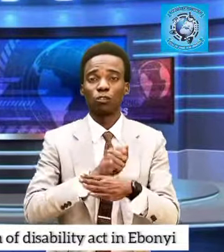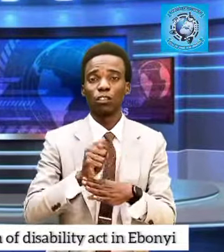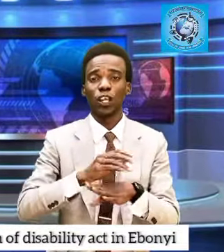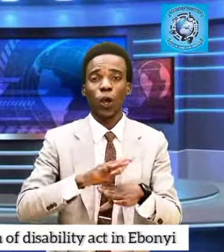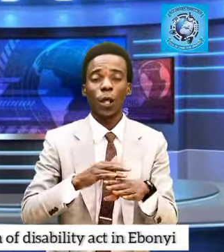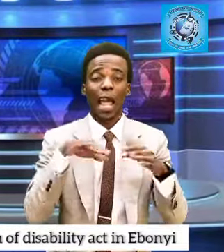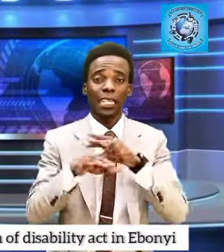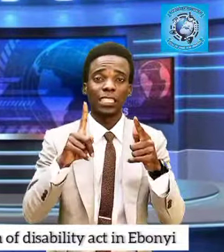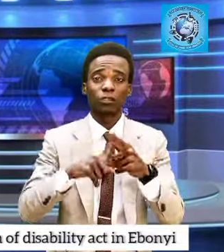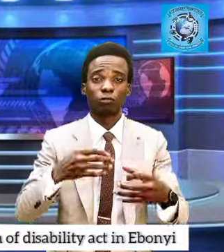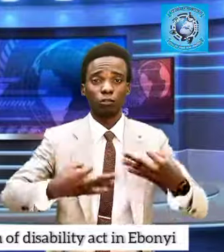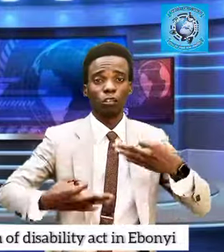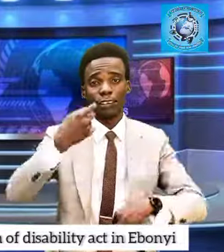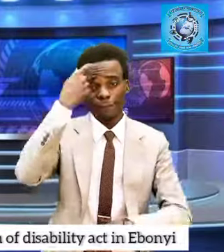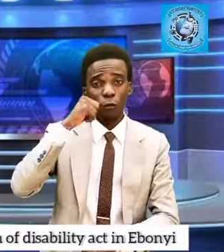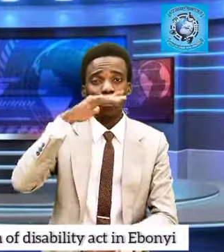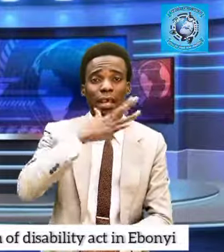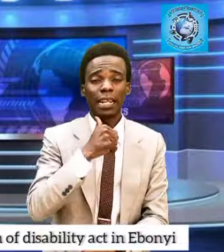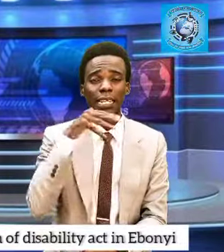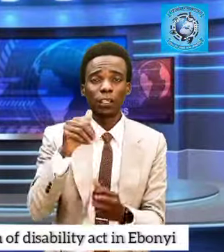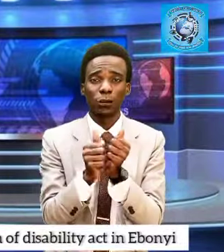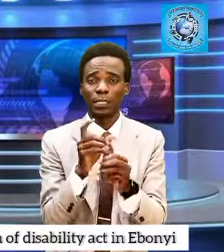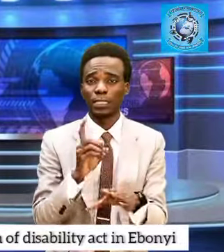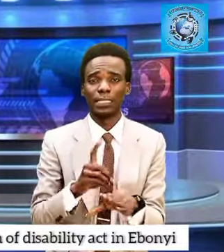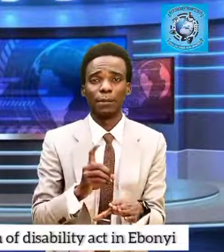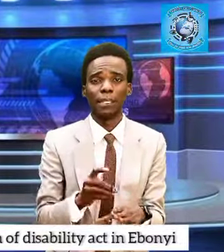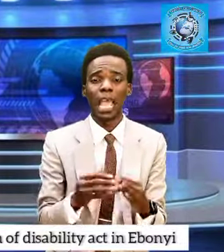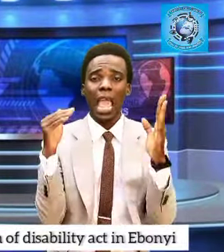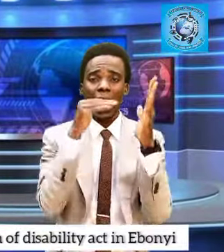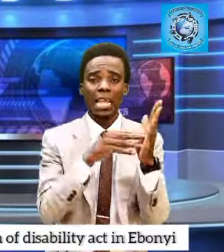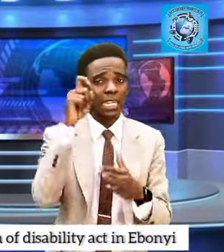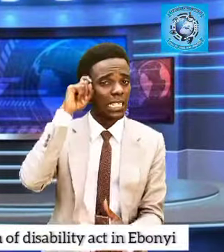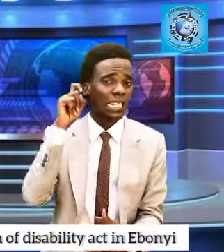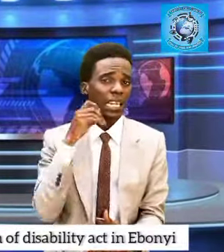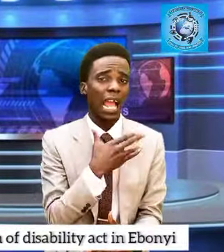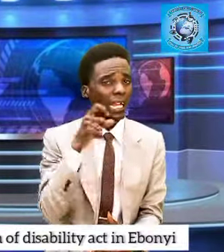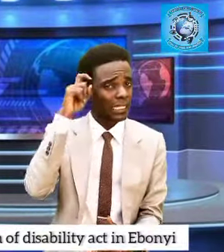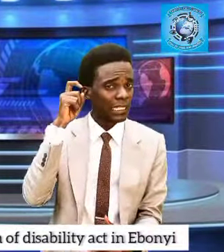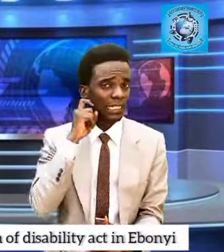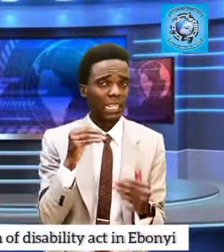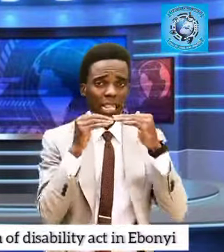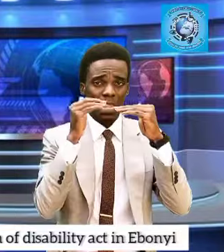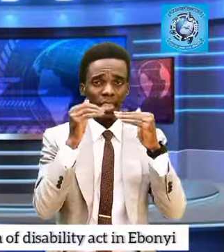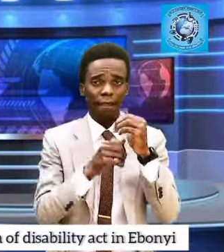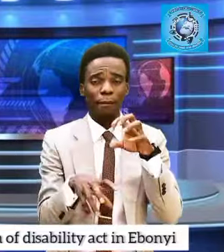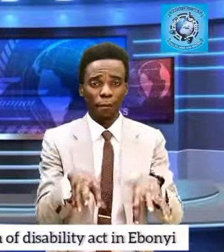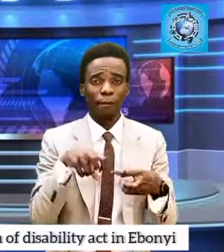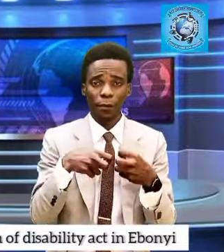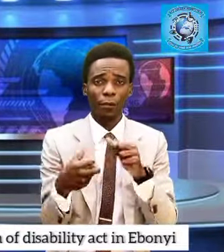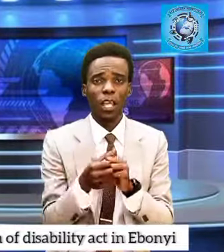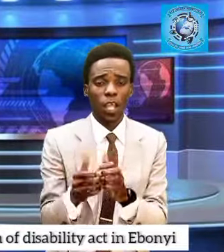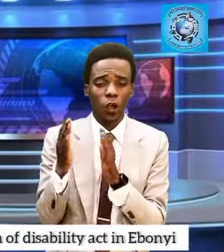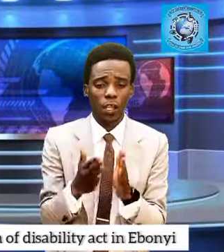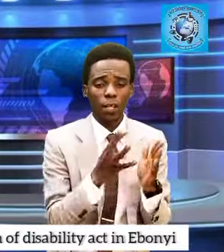to justice for women and girls with disabilities against sexual and gender-based violence organized